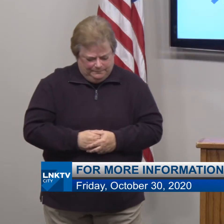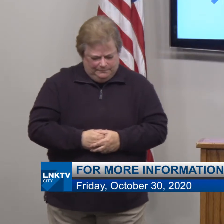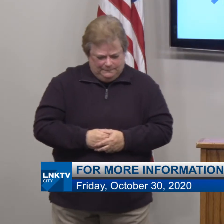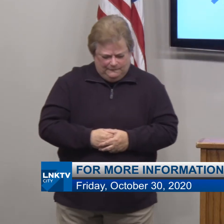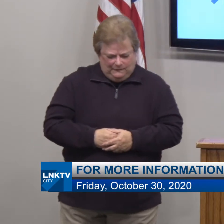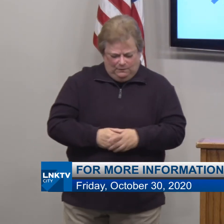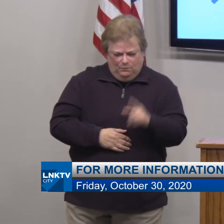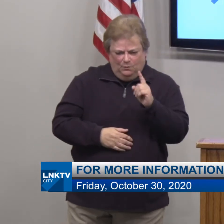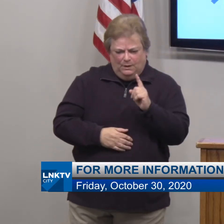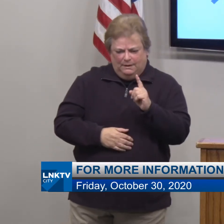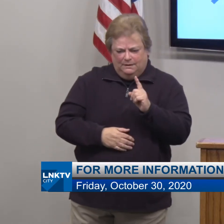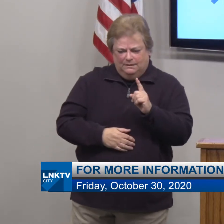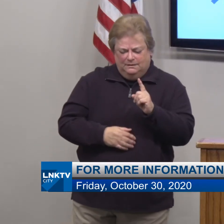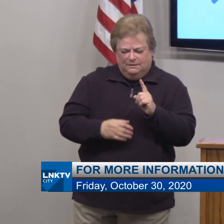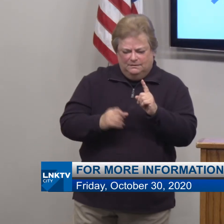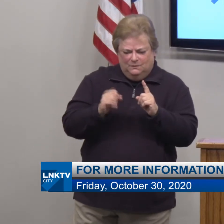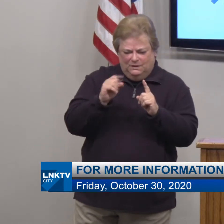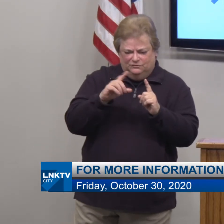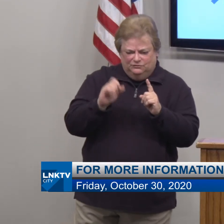One is